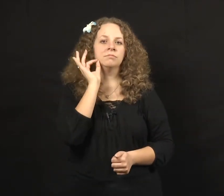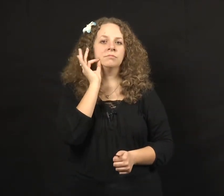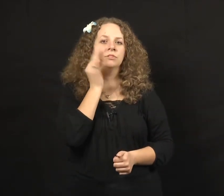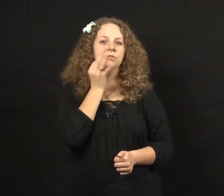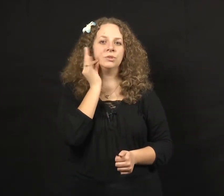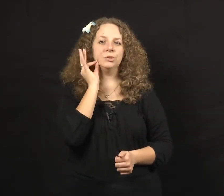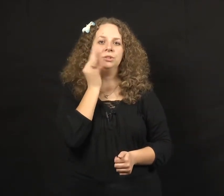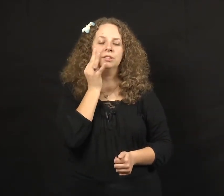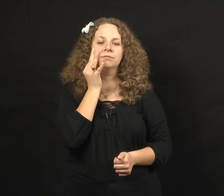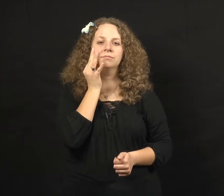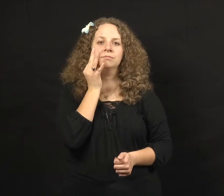Fruit.